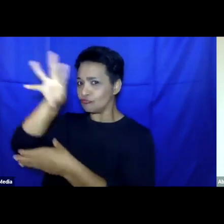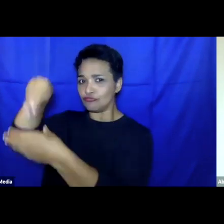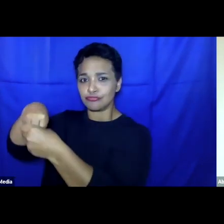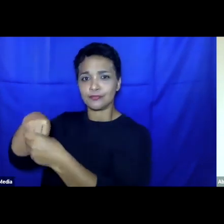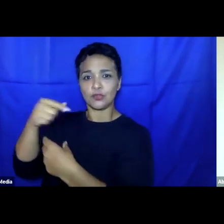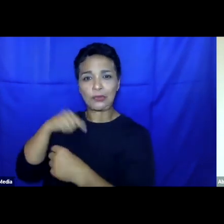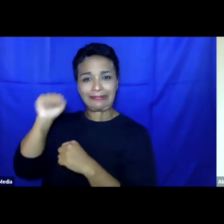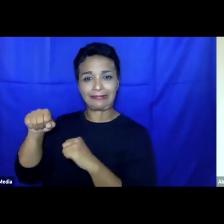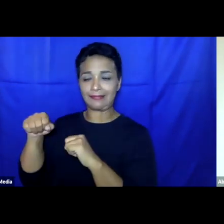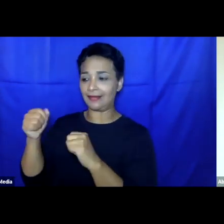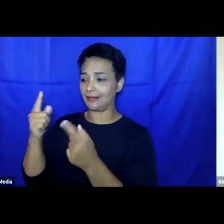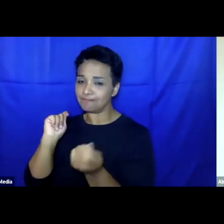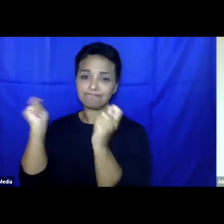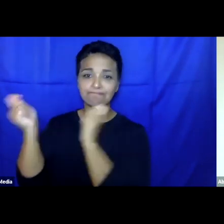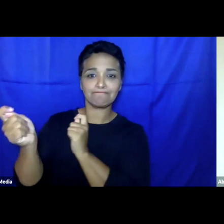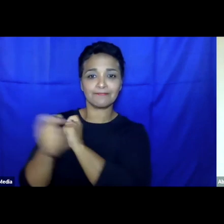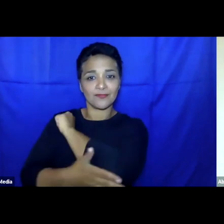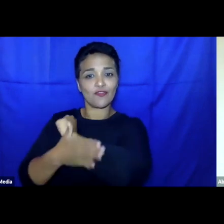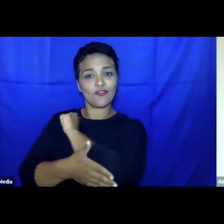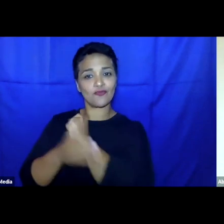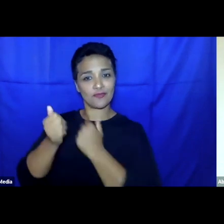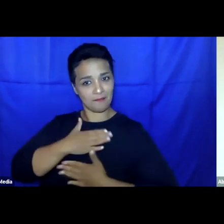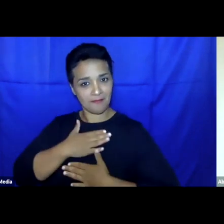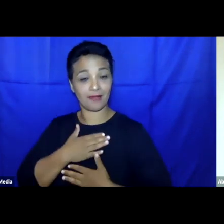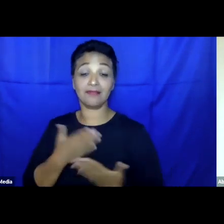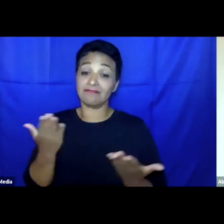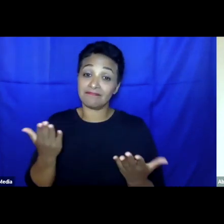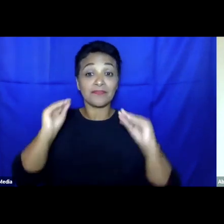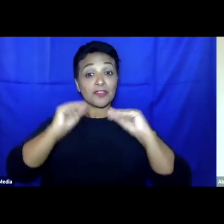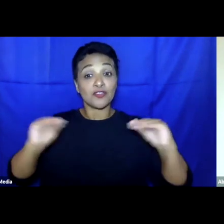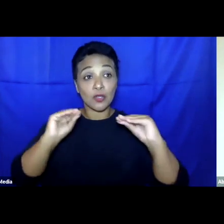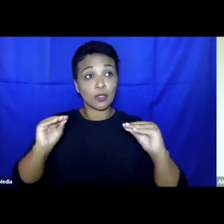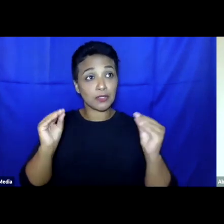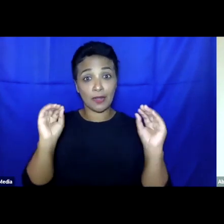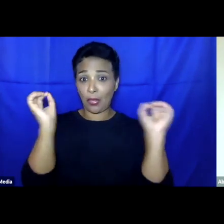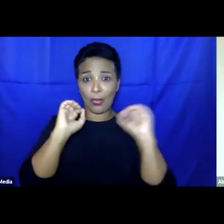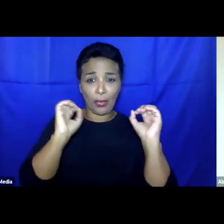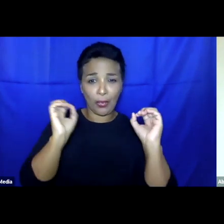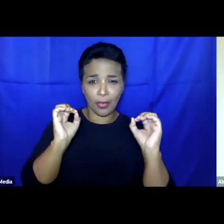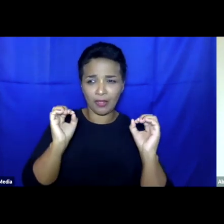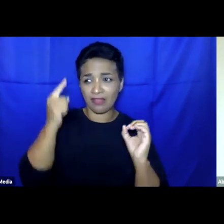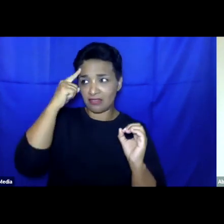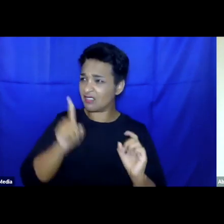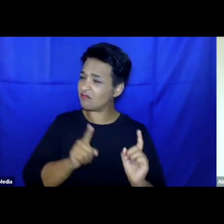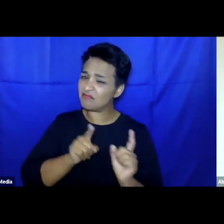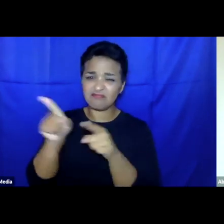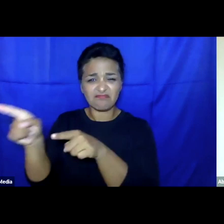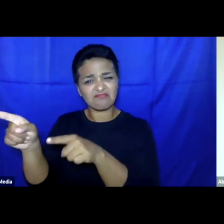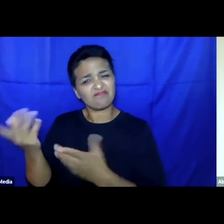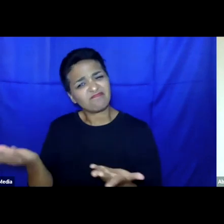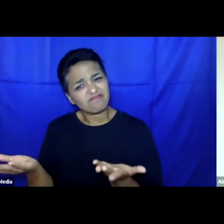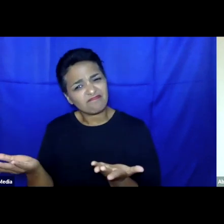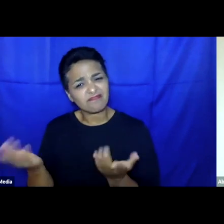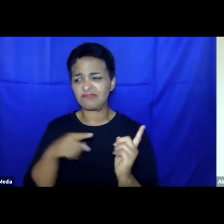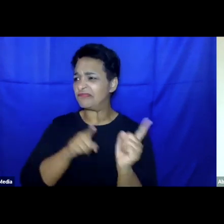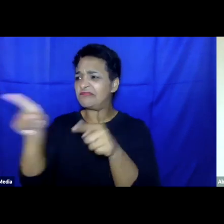we are having. So without education, this person wouldn't have thought of leaving the camps. He would have been staying in the camp